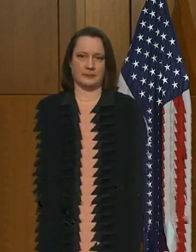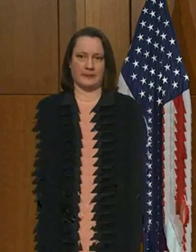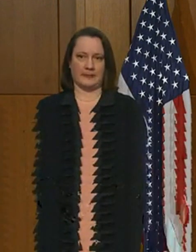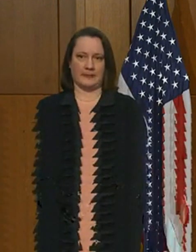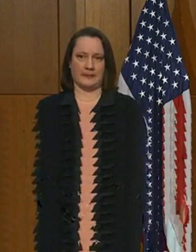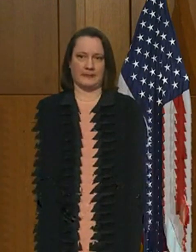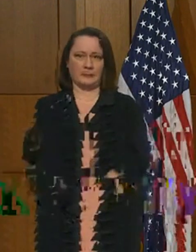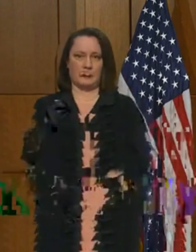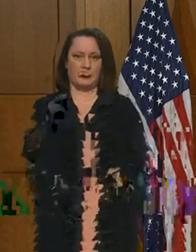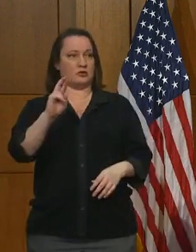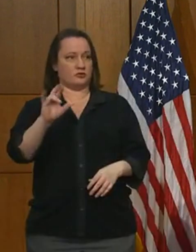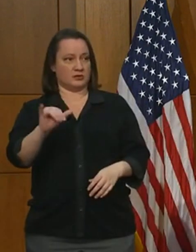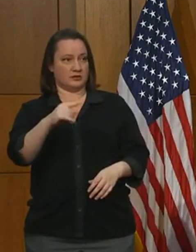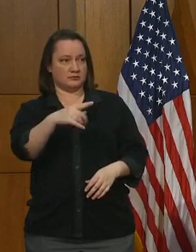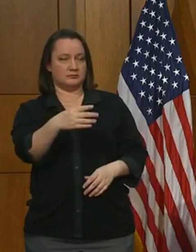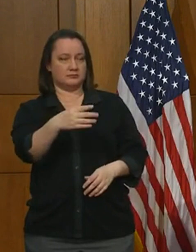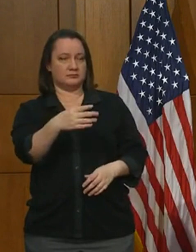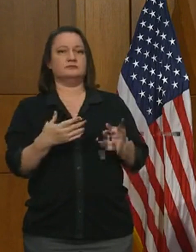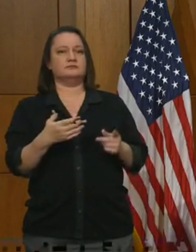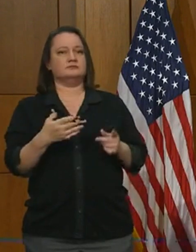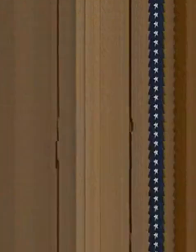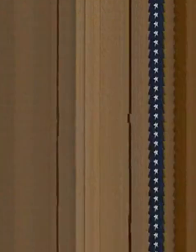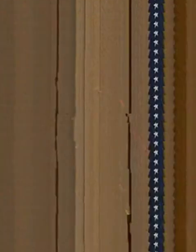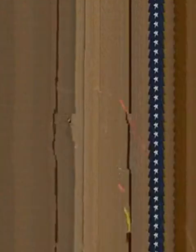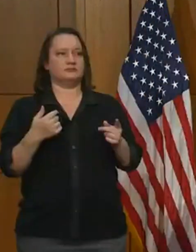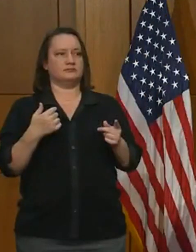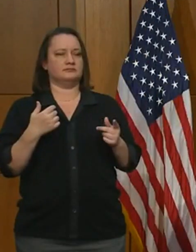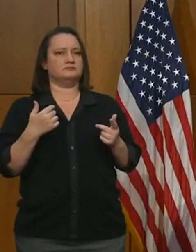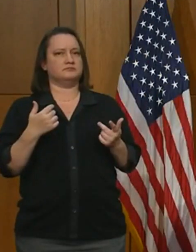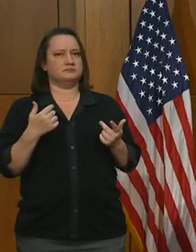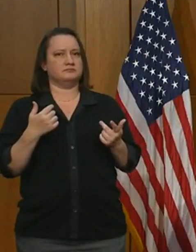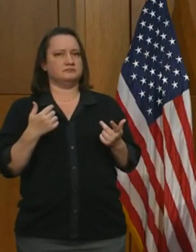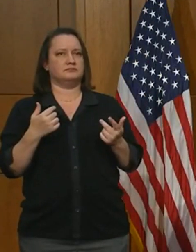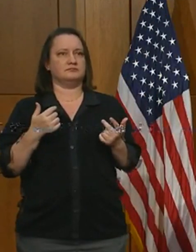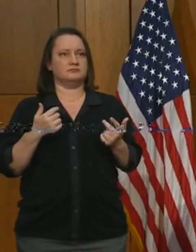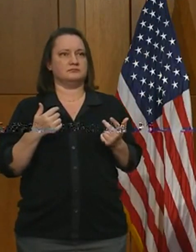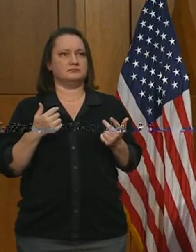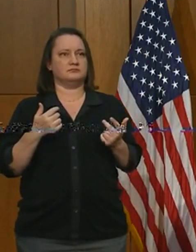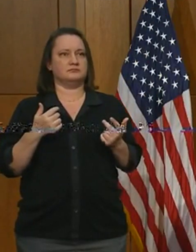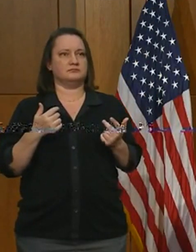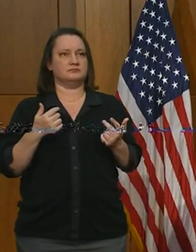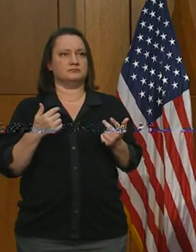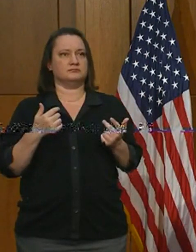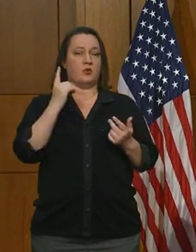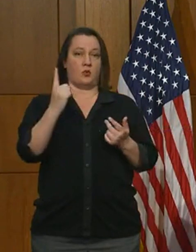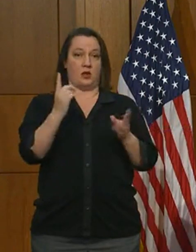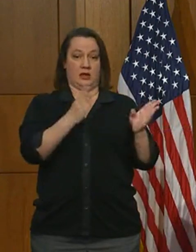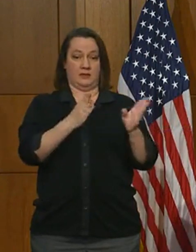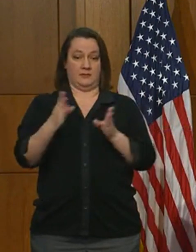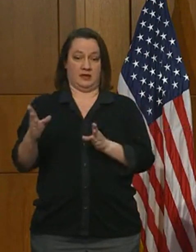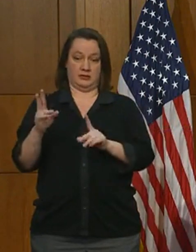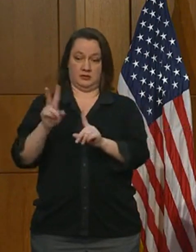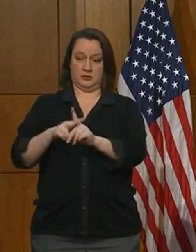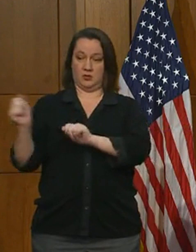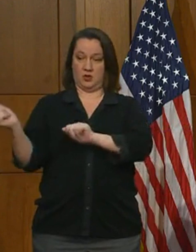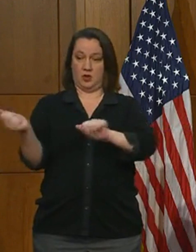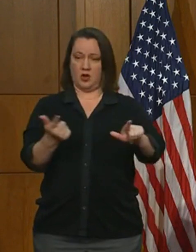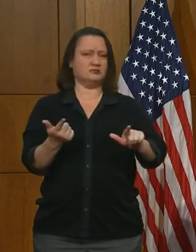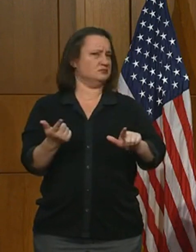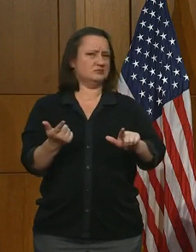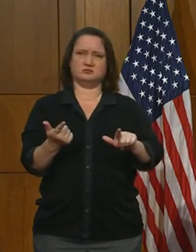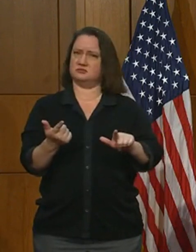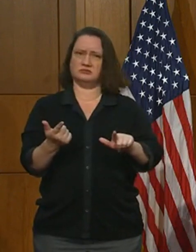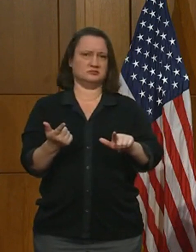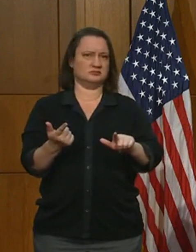to say that there are going to be options. It's not going to be a one plan fits all because, as we always say, this is a